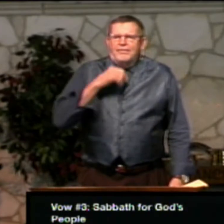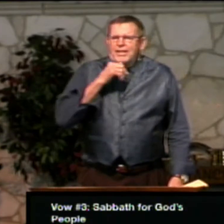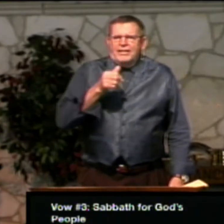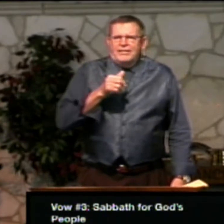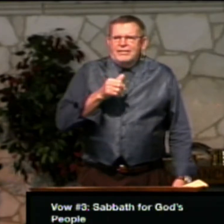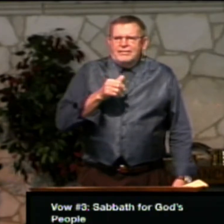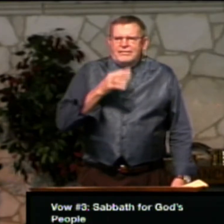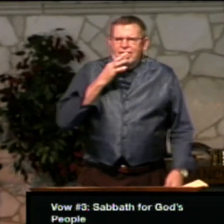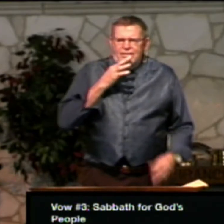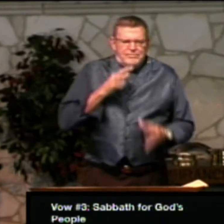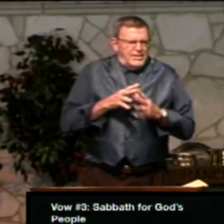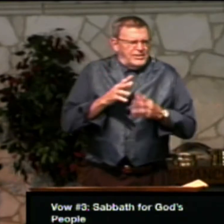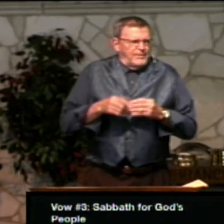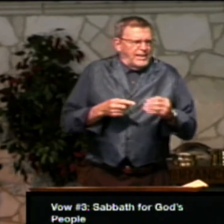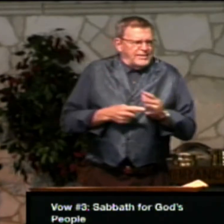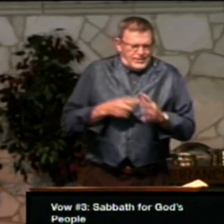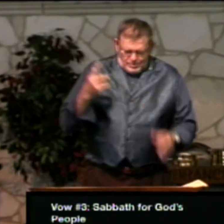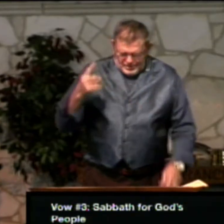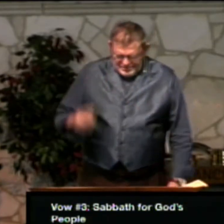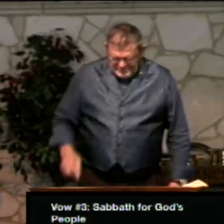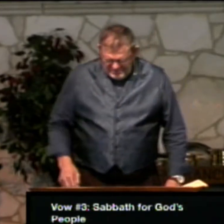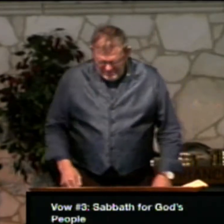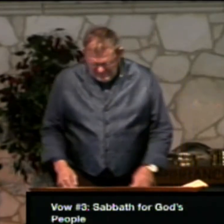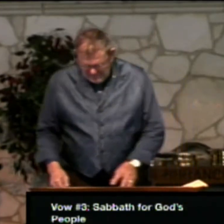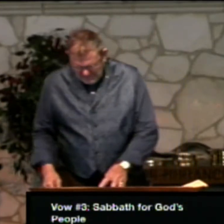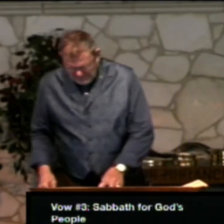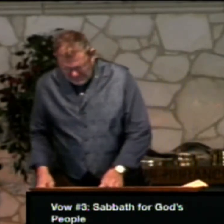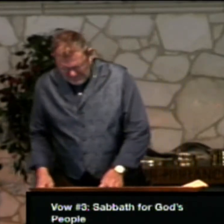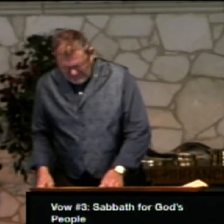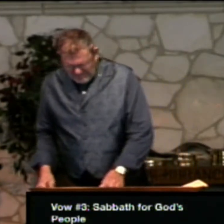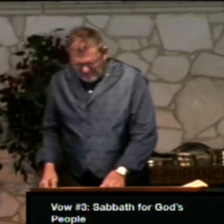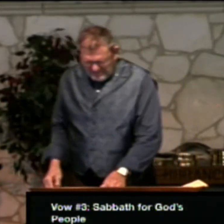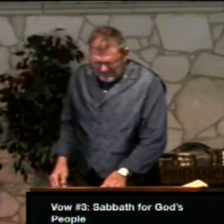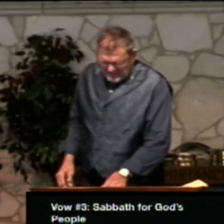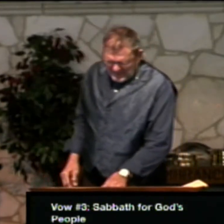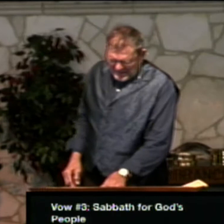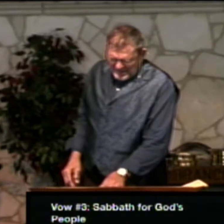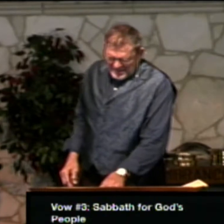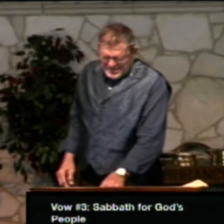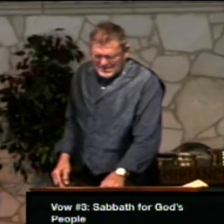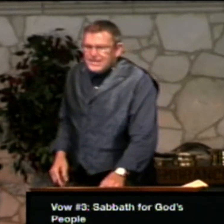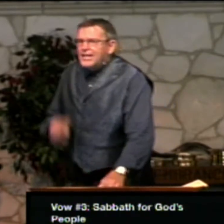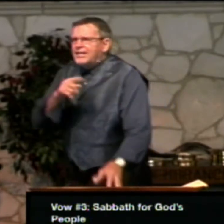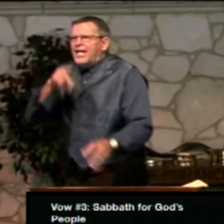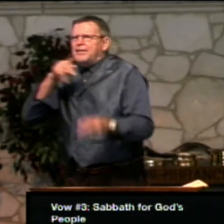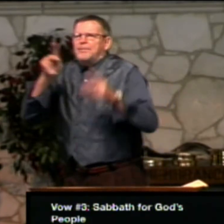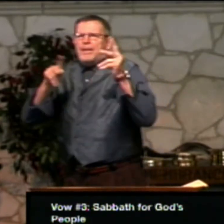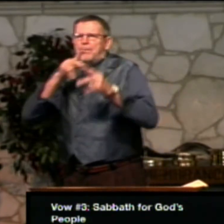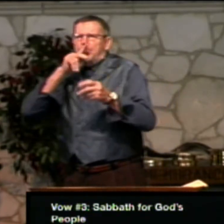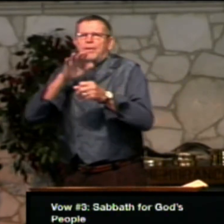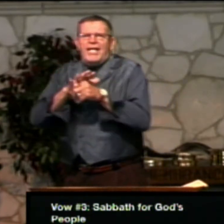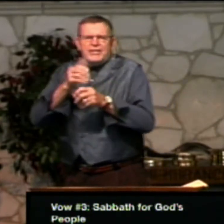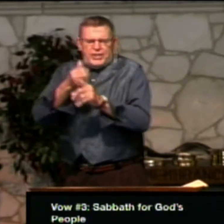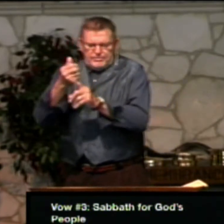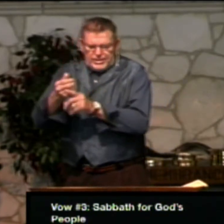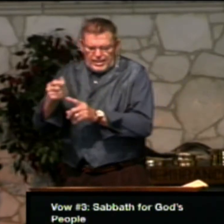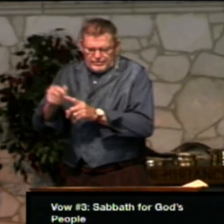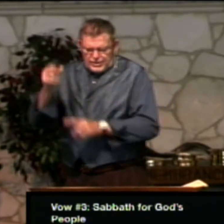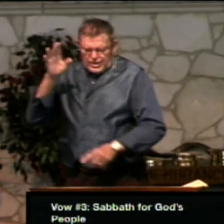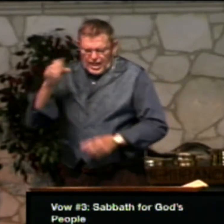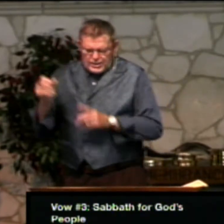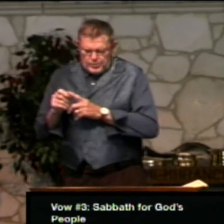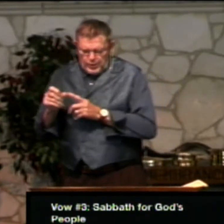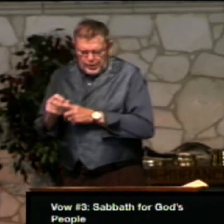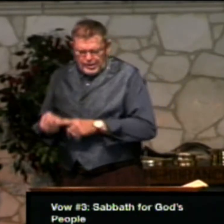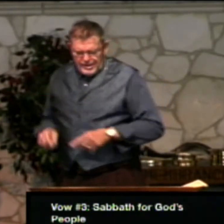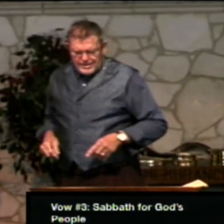No, I'm not going to talk much about this one. The people pledged themselves